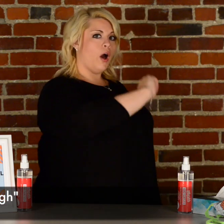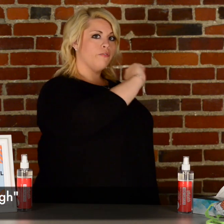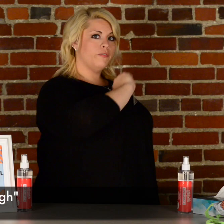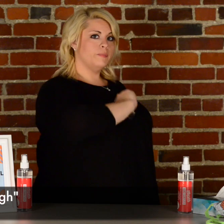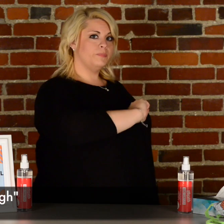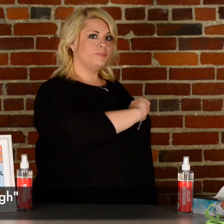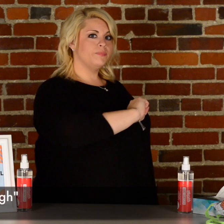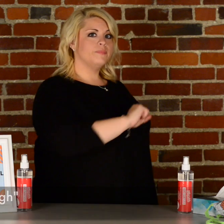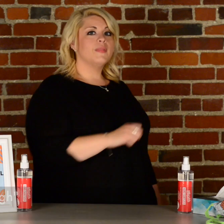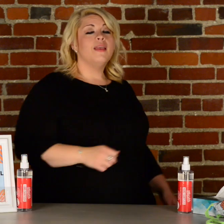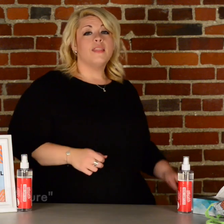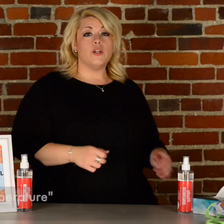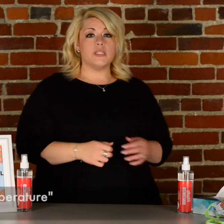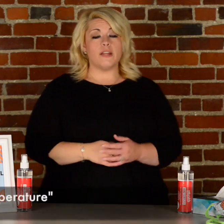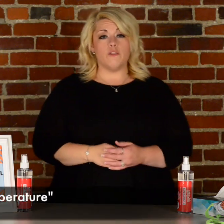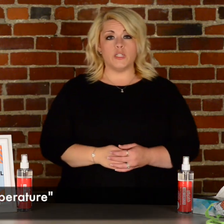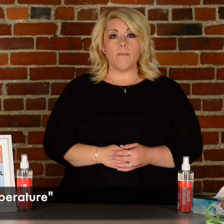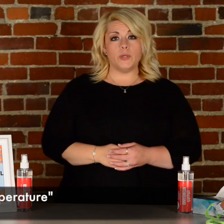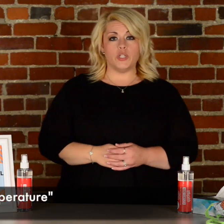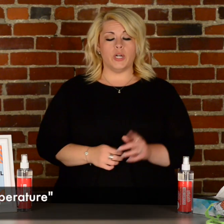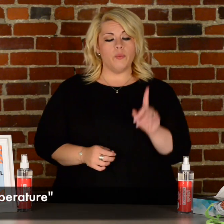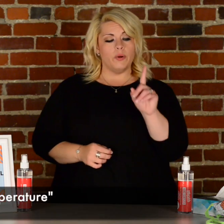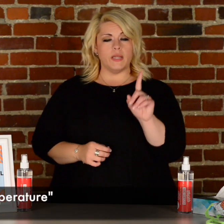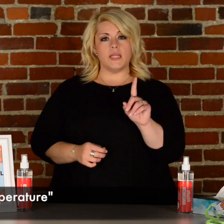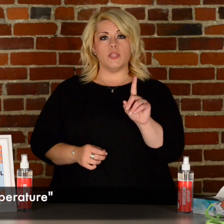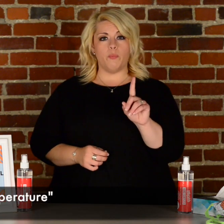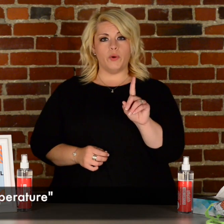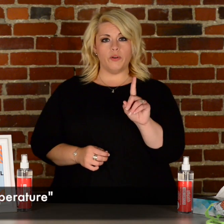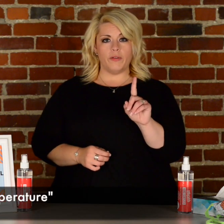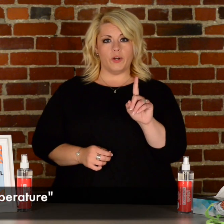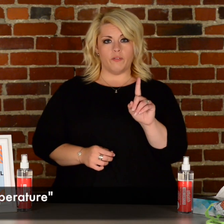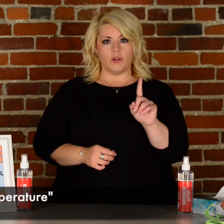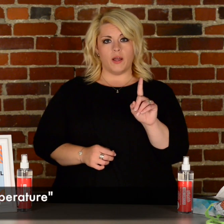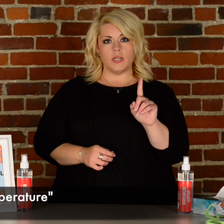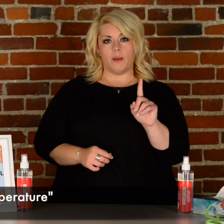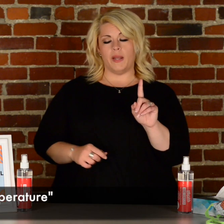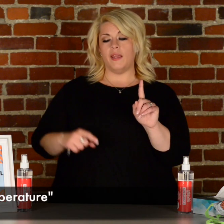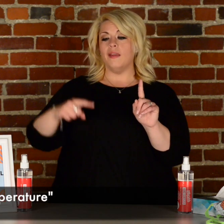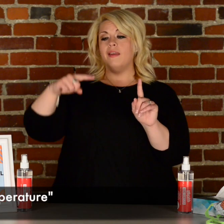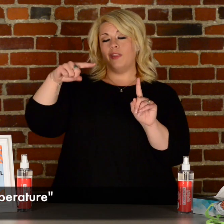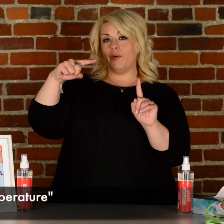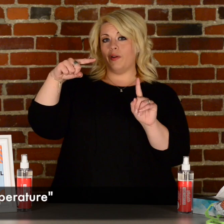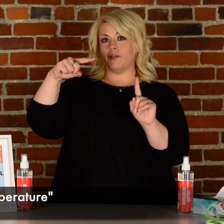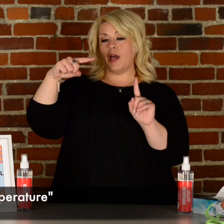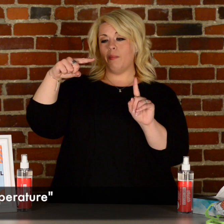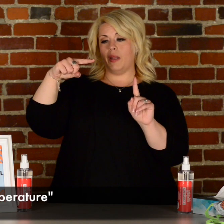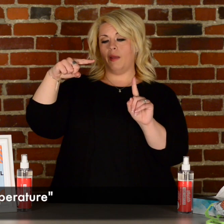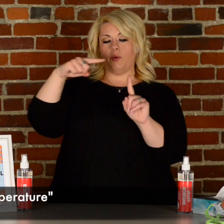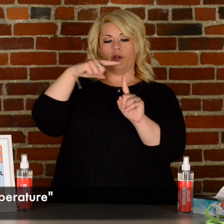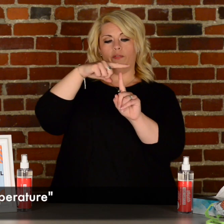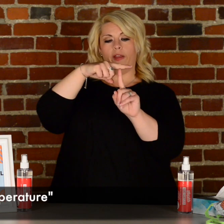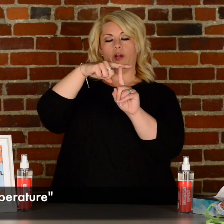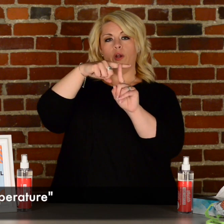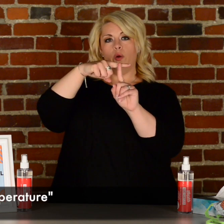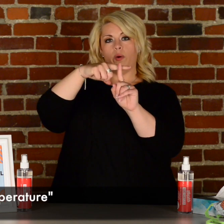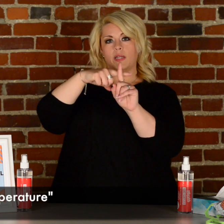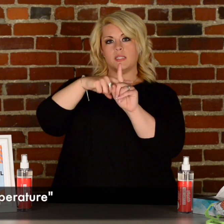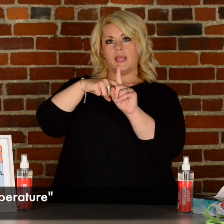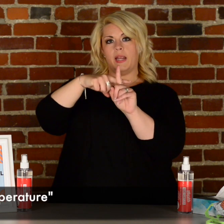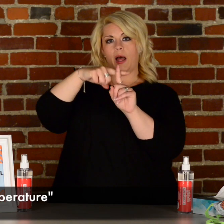Cough. Then our sign for temperature, we're going to take the pointer finger of our non-dominant, then with our dominant pointer finger, we're going to slide it up